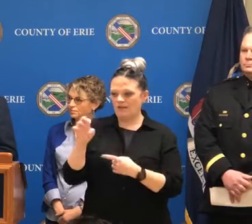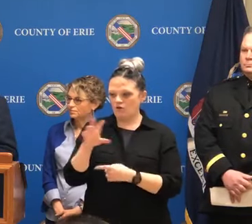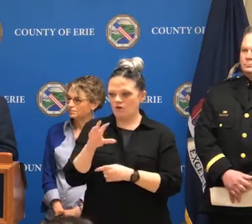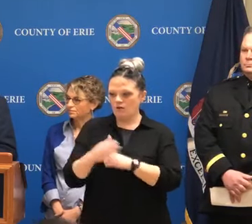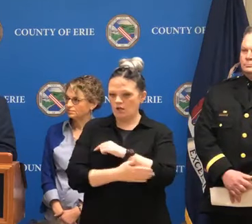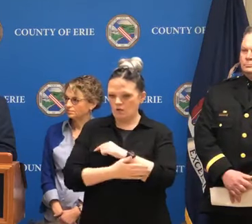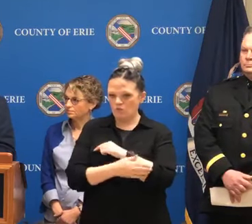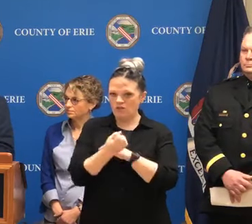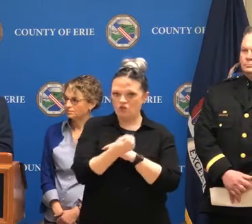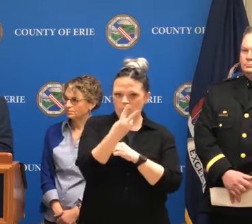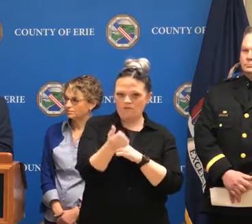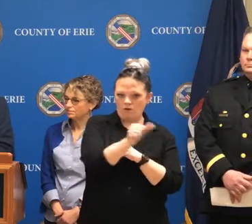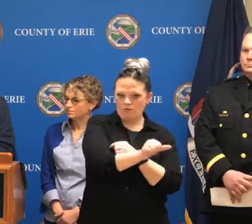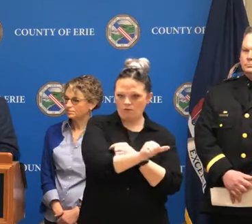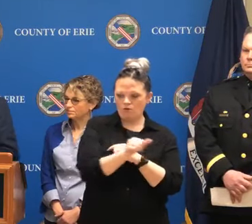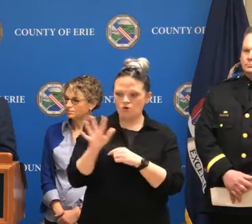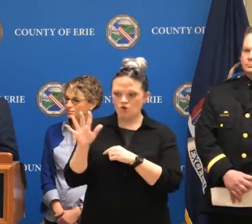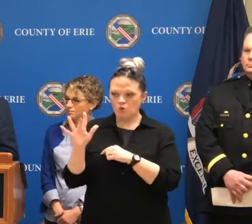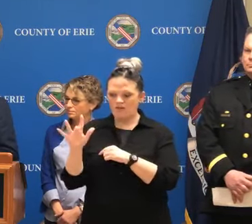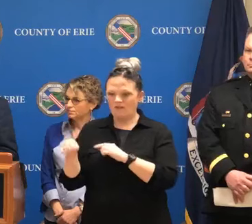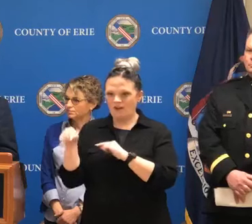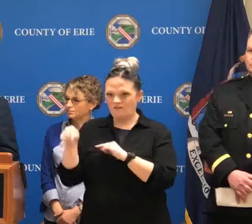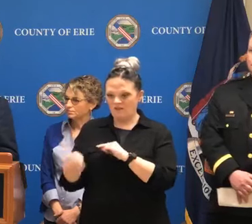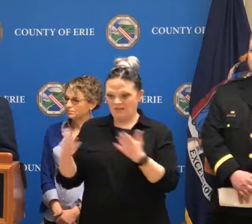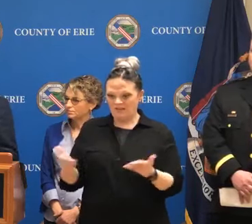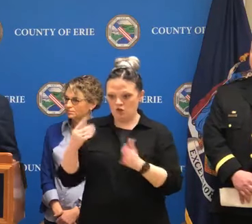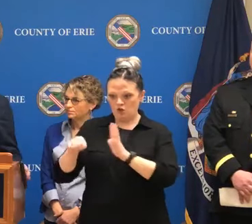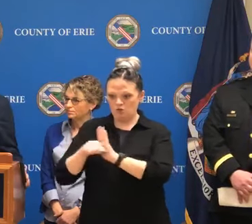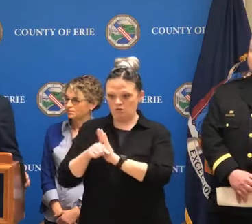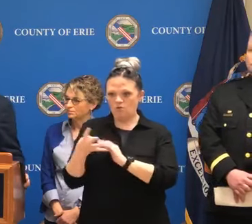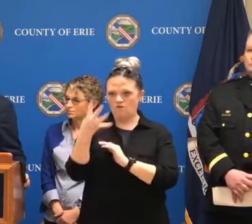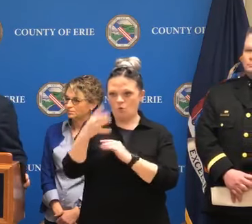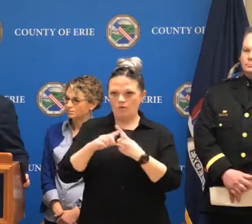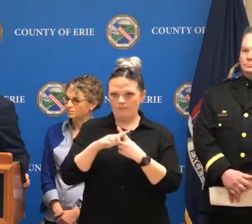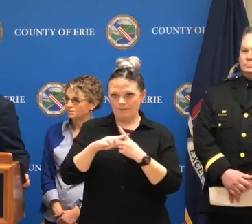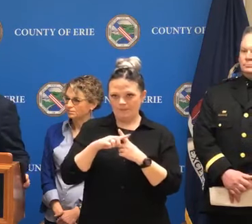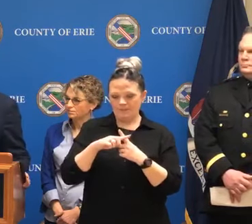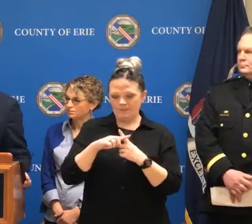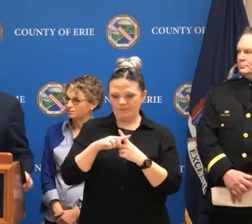other counties, 25 in Erie County were negative, 4 were positive.